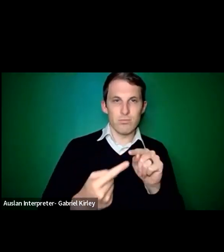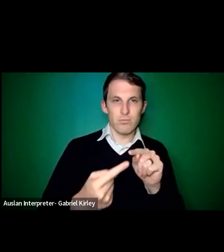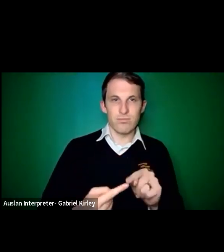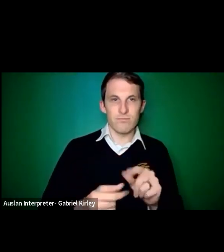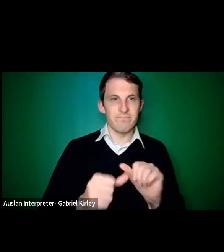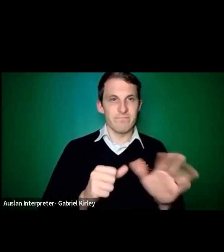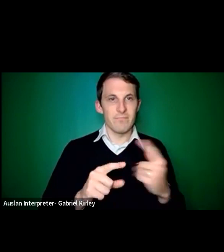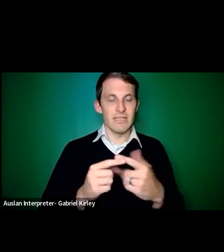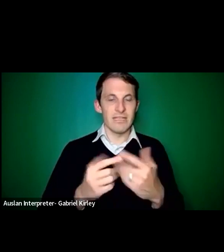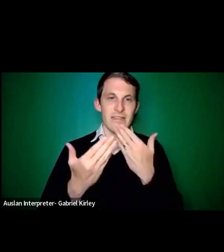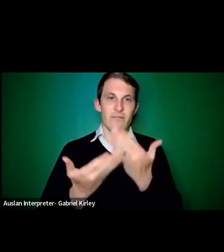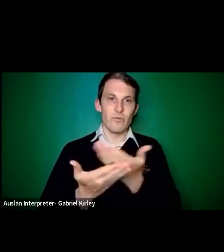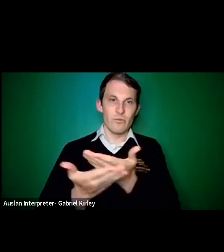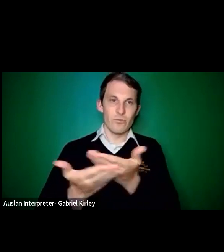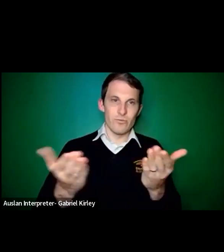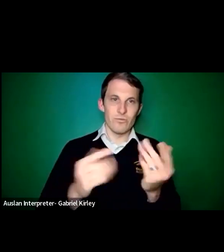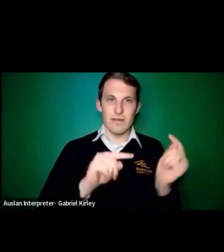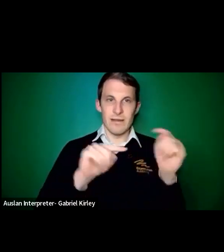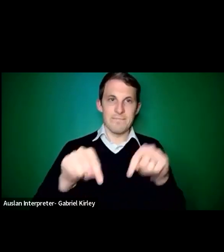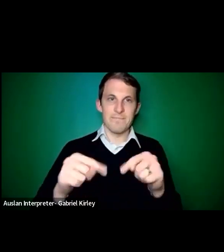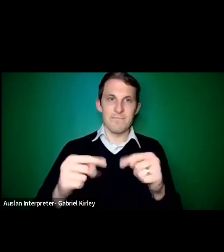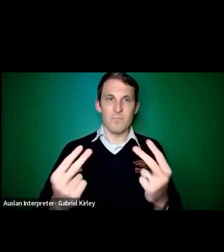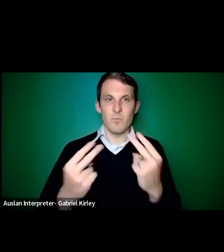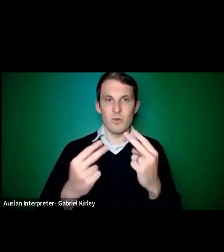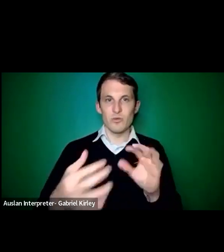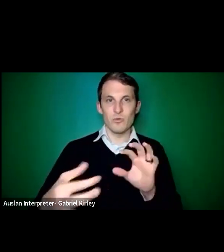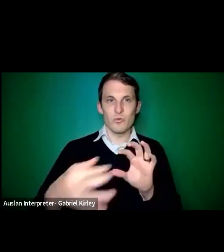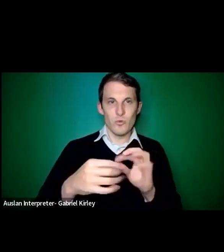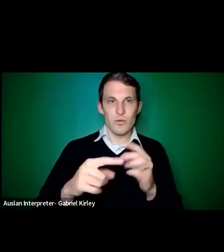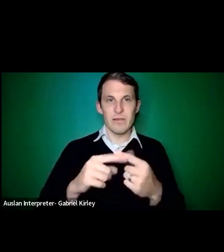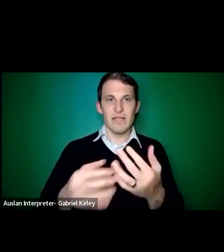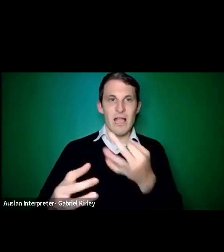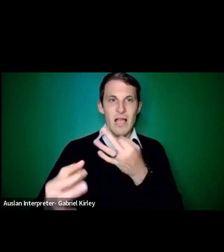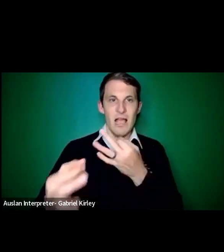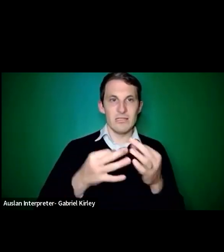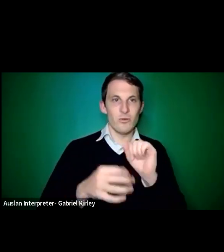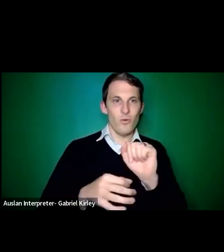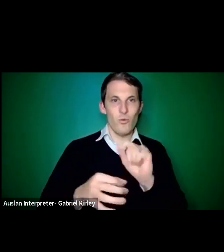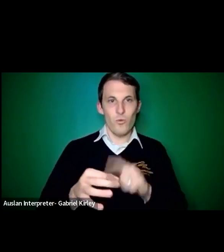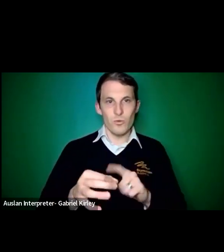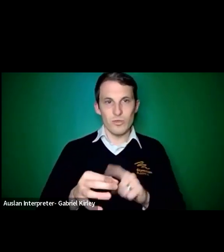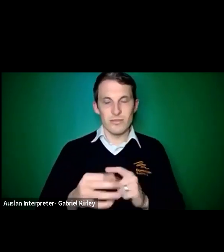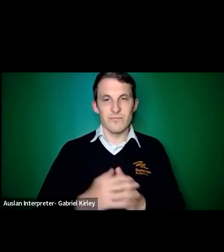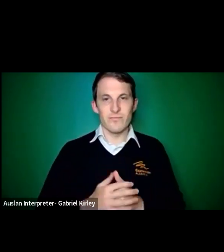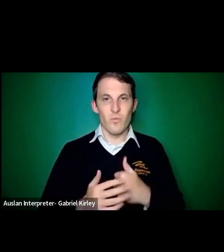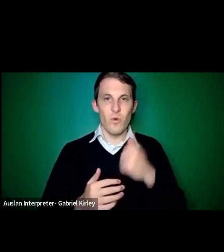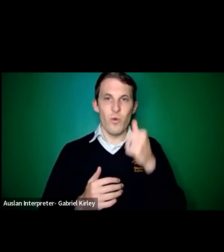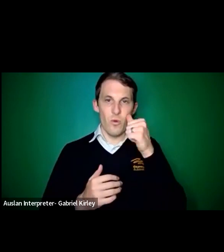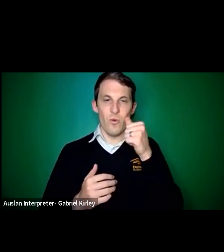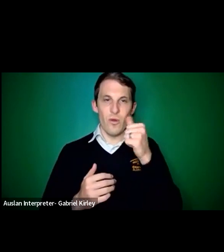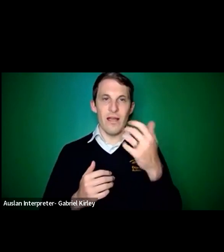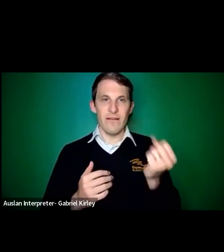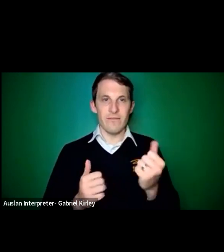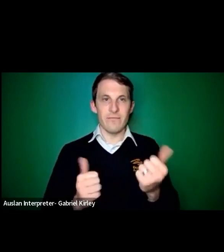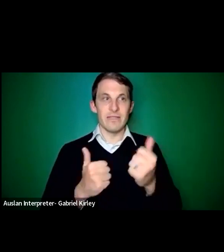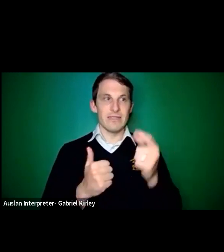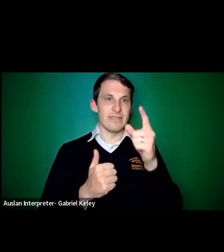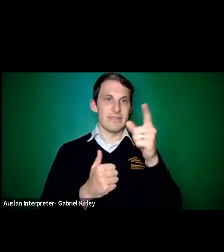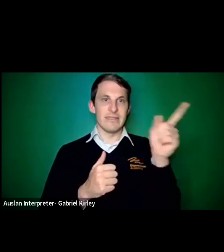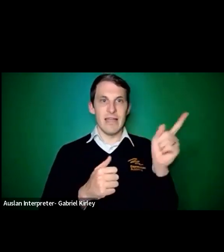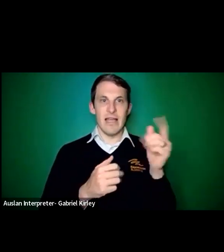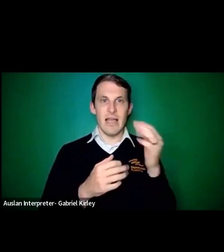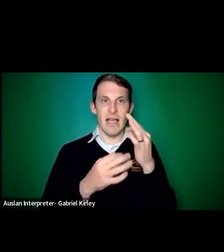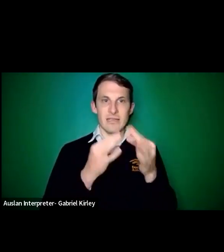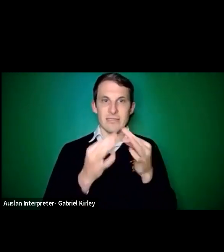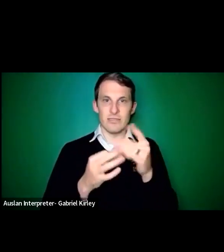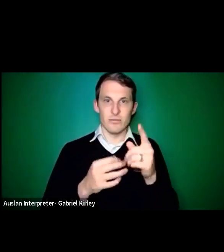you all to our attendees for joining and asking questions, which we know are probably asked by many others as well, and you've been able